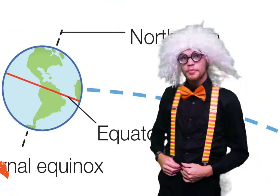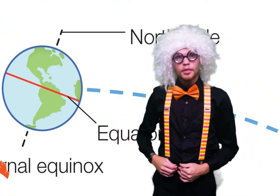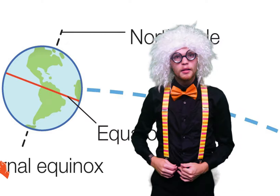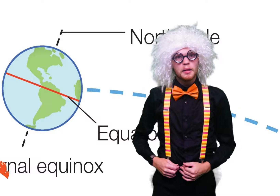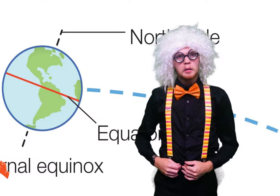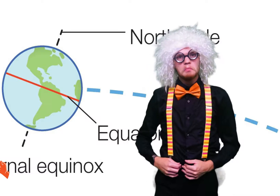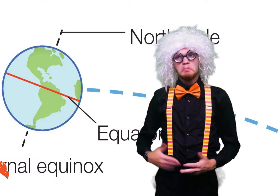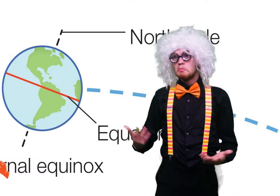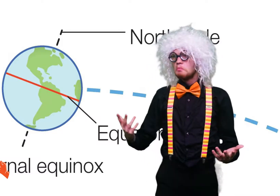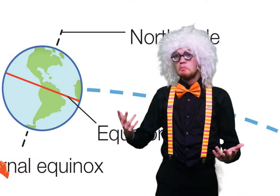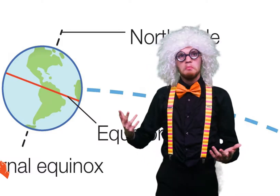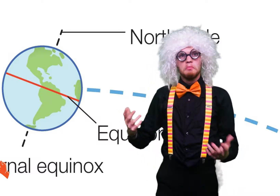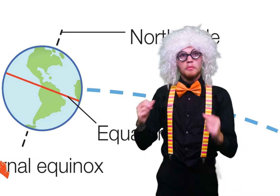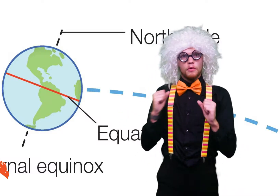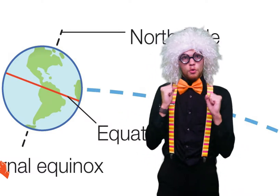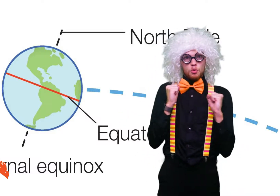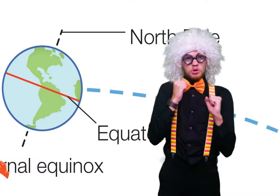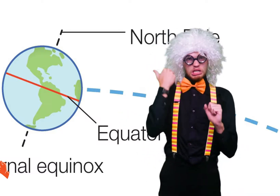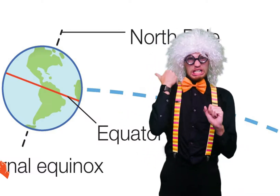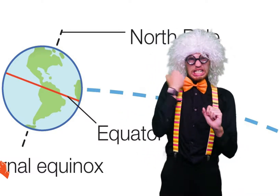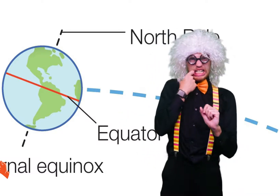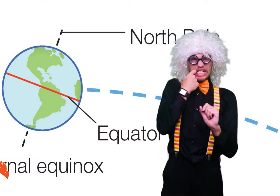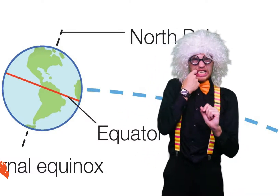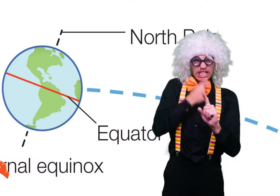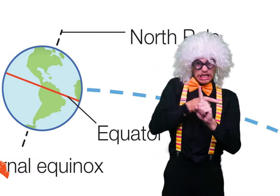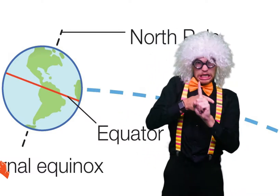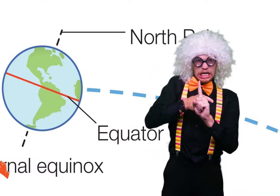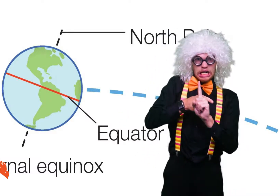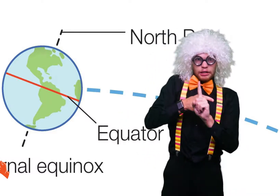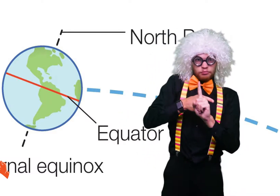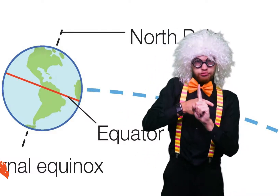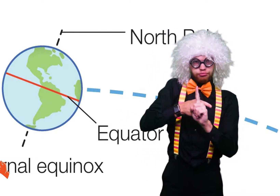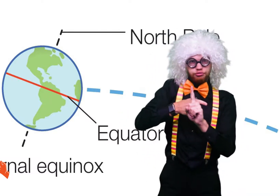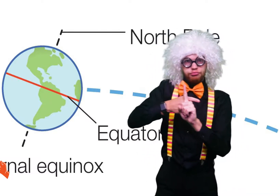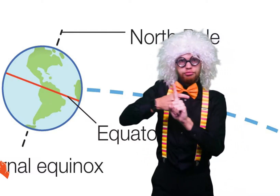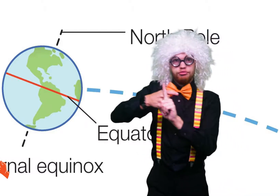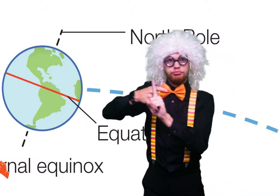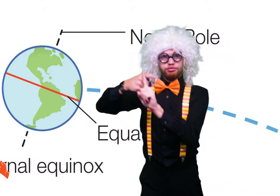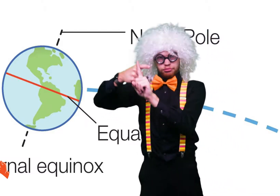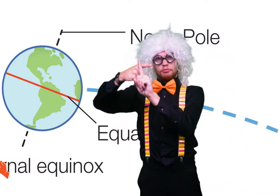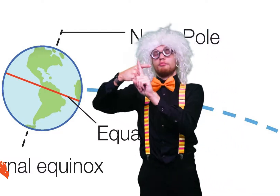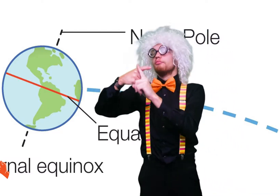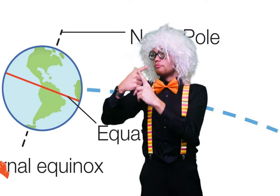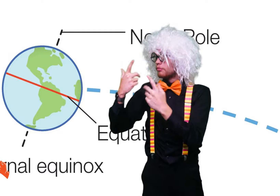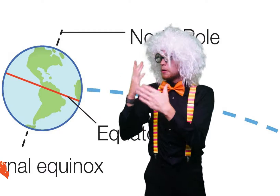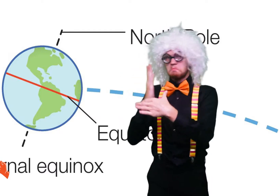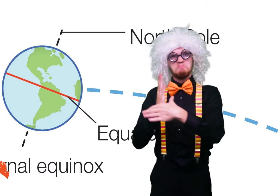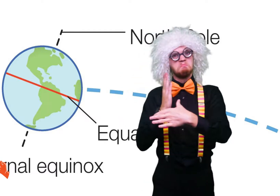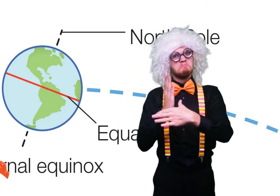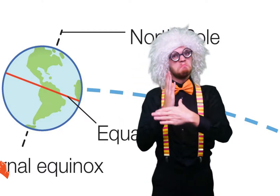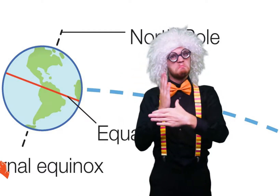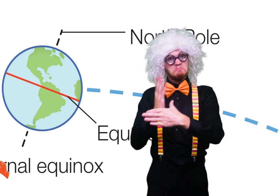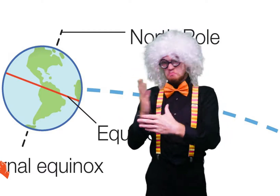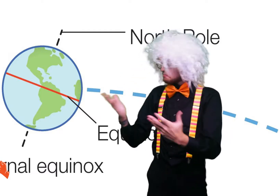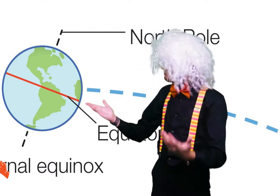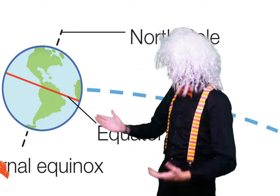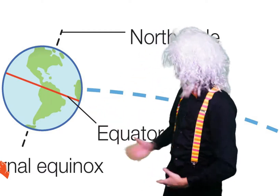Spring. Remember, we were at winter, and now the temperatures are rising back to a balanced